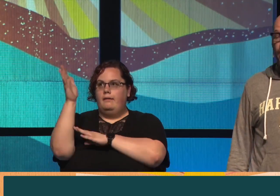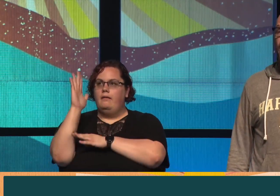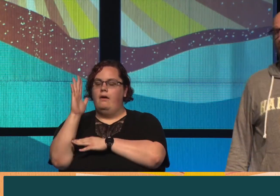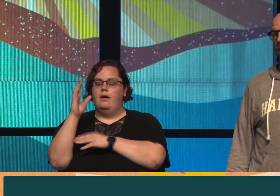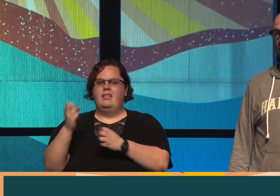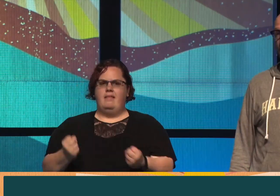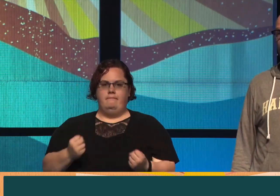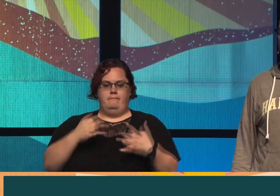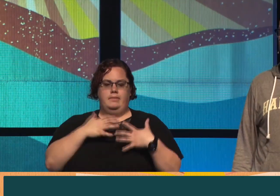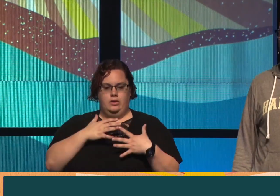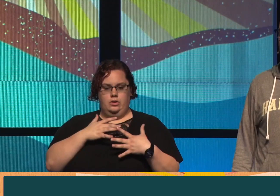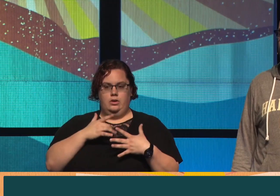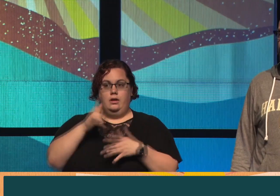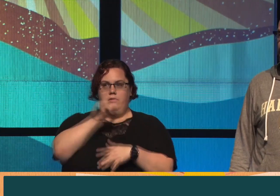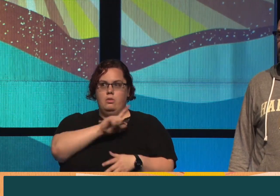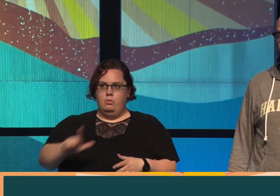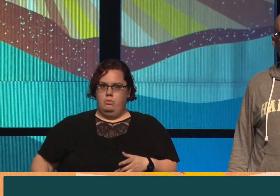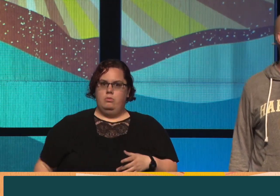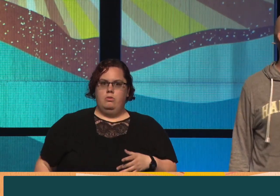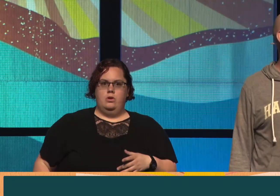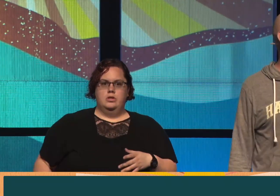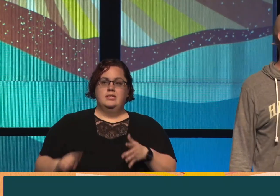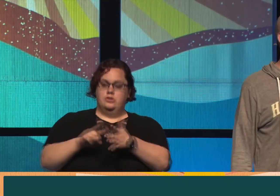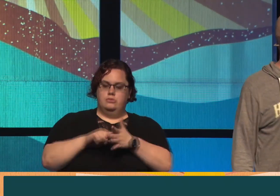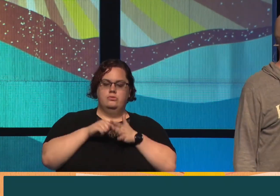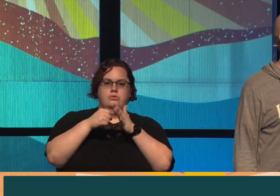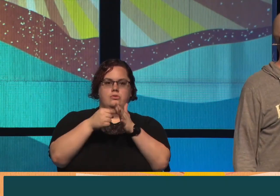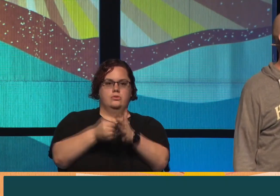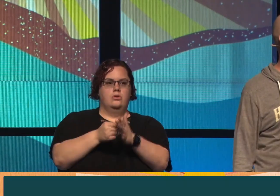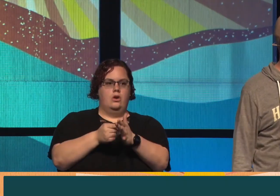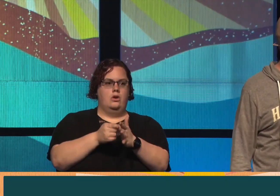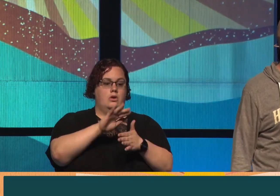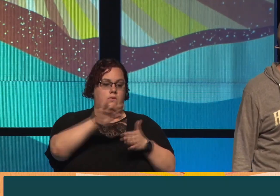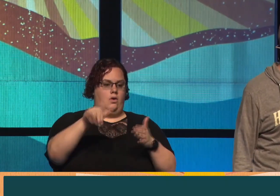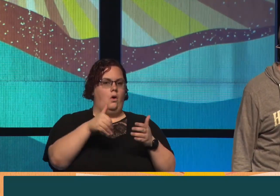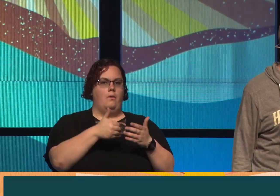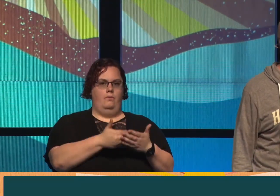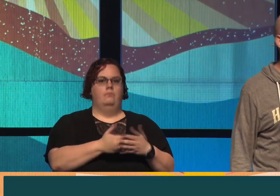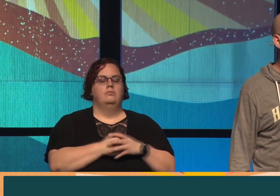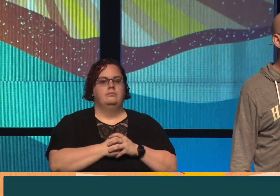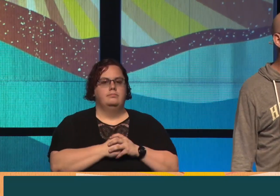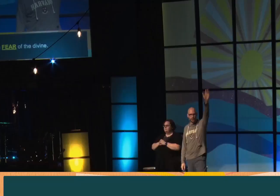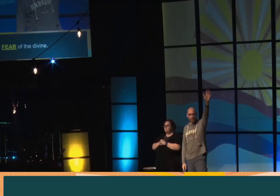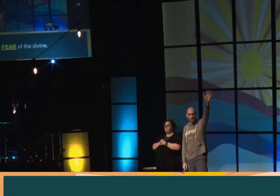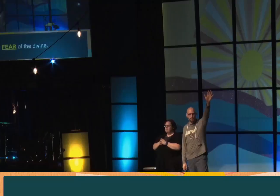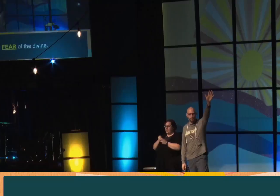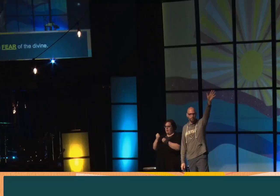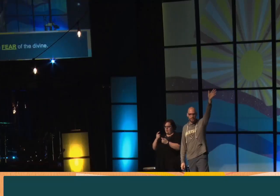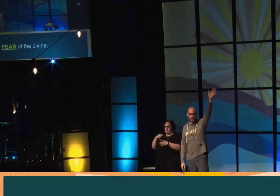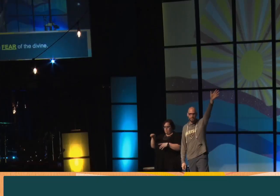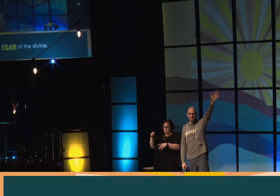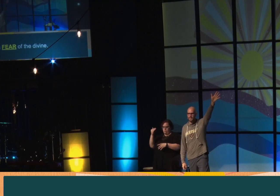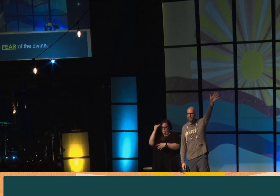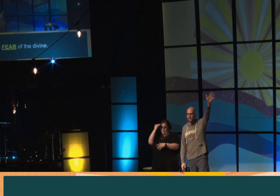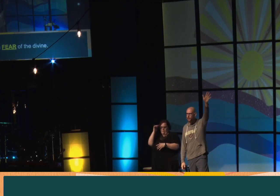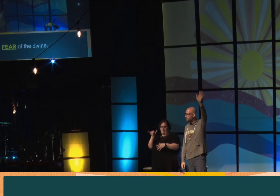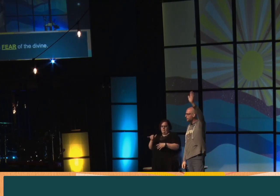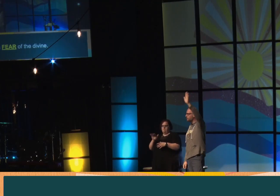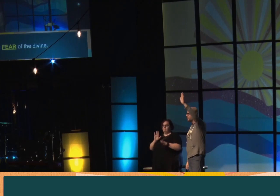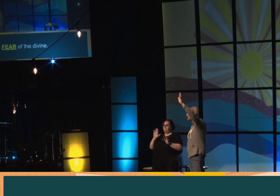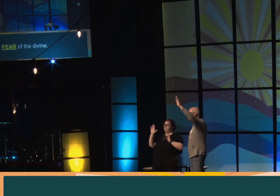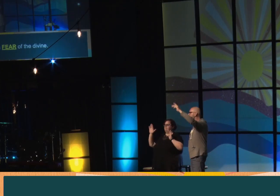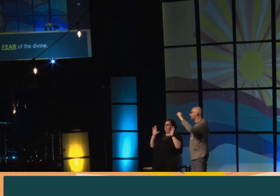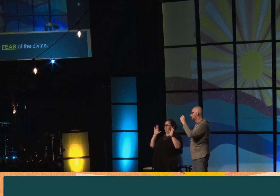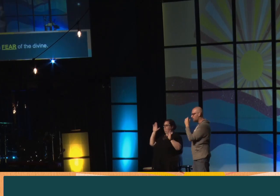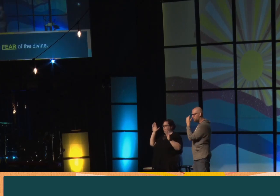the fear of the Lord is the beginning of all wisdom. How many of y'all have ever heard that before? Raise your hand up nice and high, own